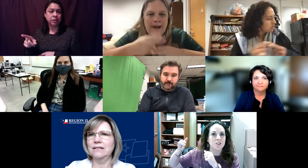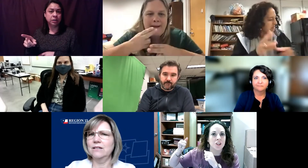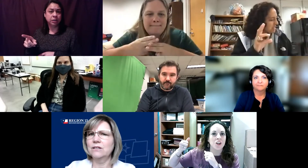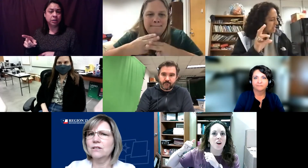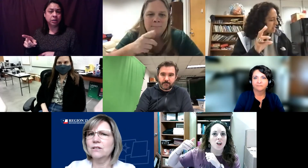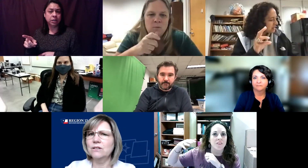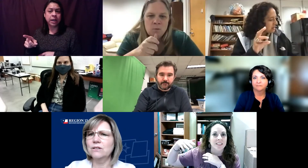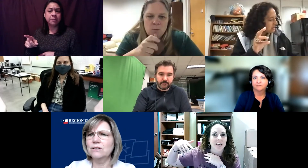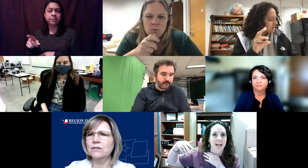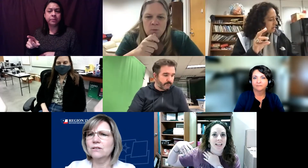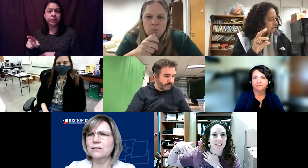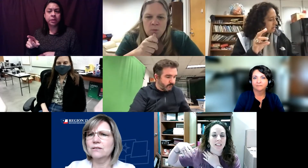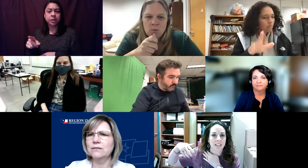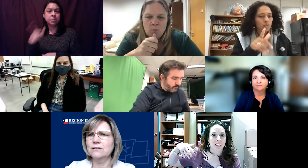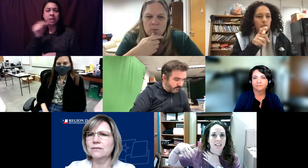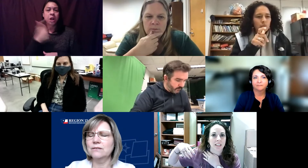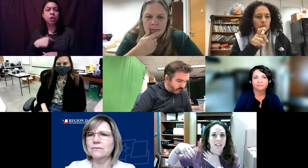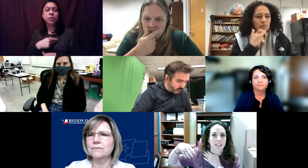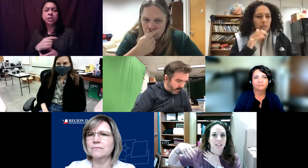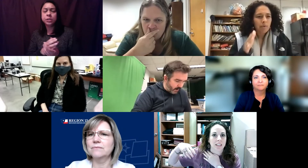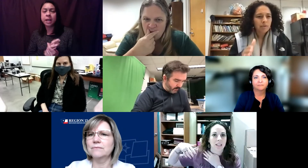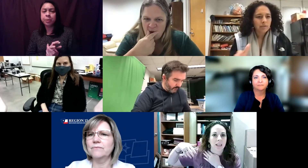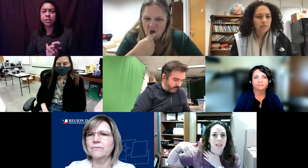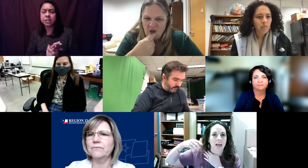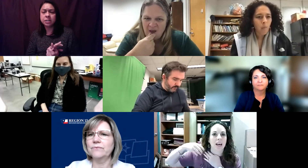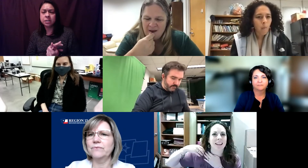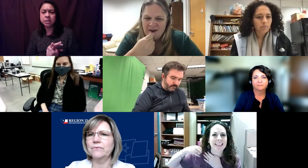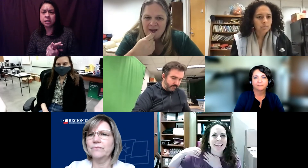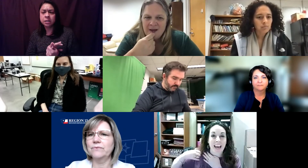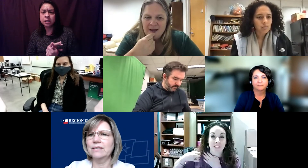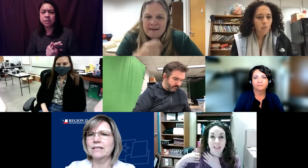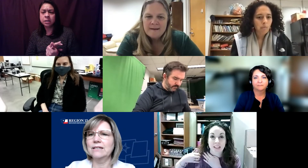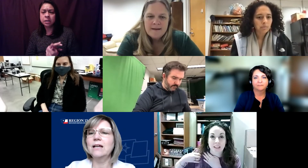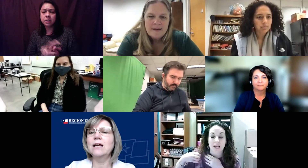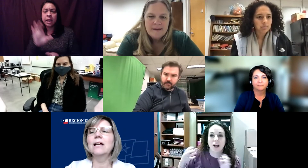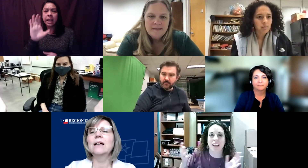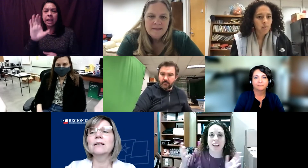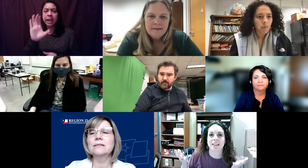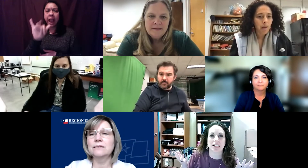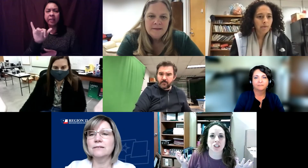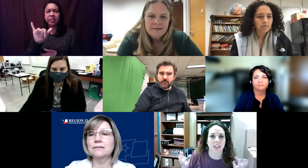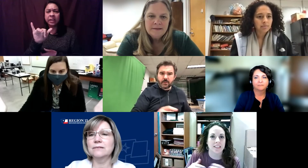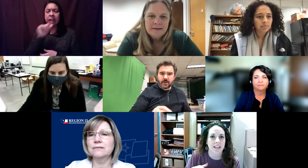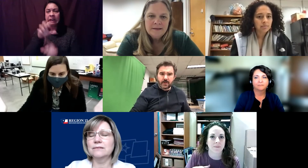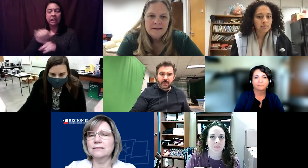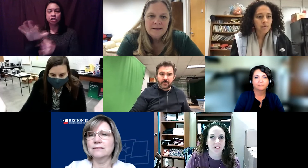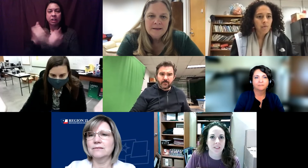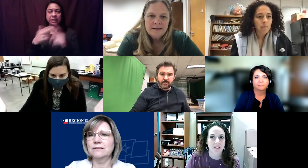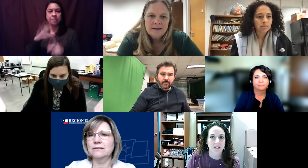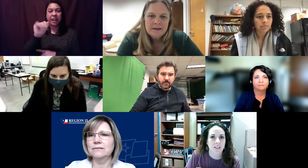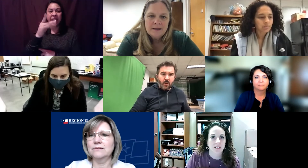Because there's not all of us sign. Who's that person? Kathy, I didn't catch the last